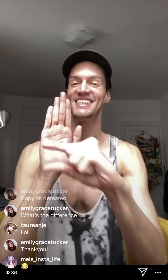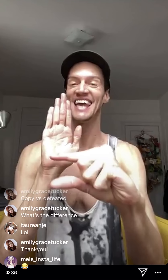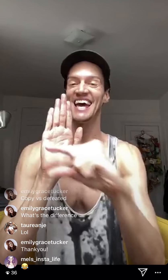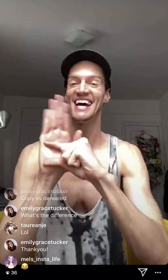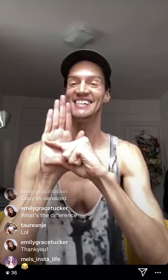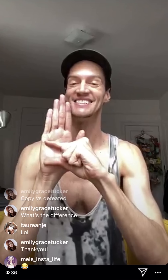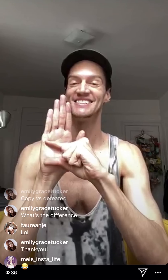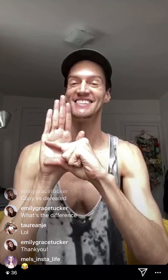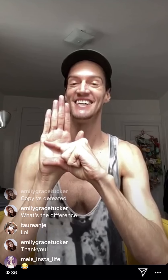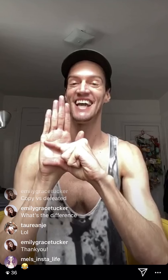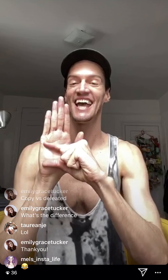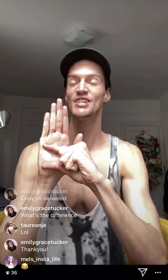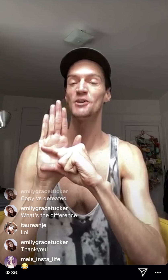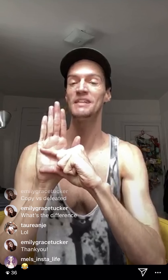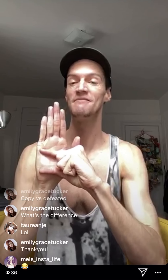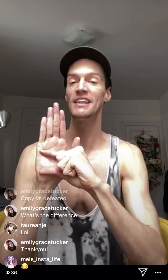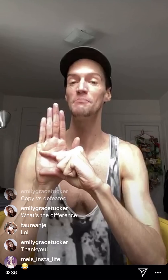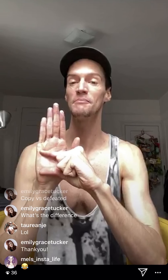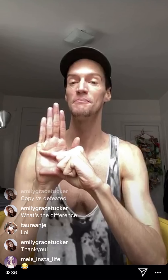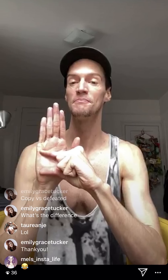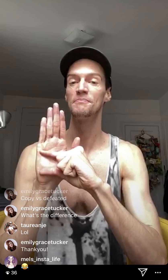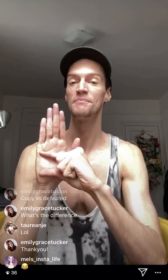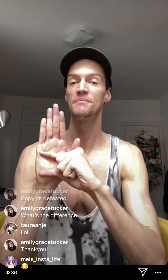Yeah. And show me develop.